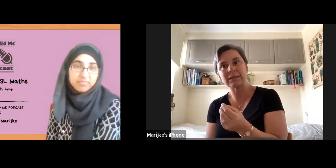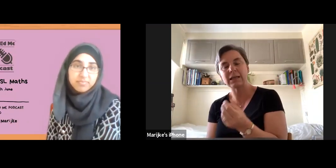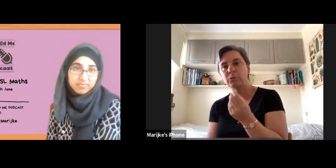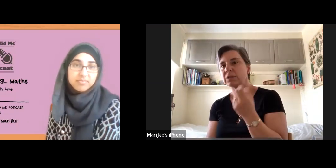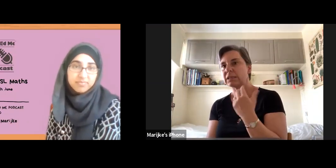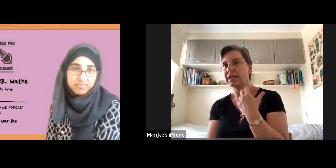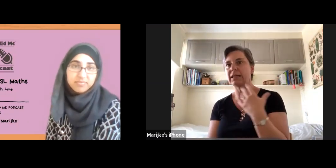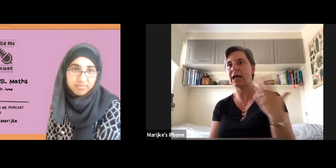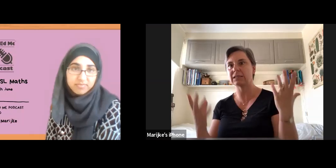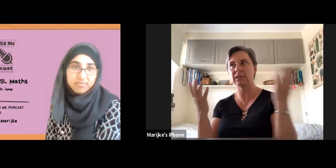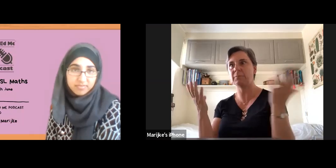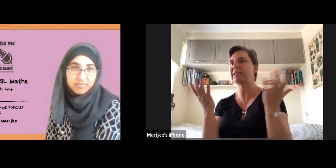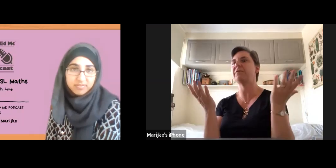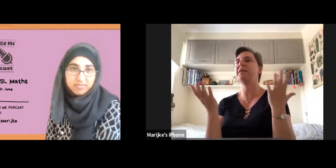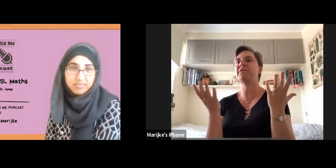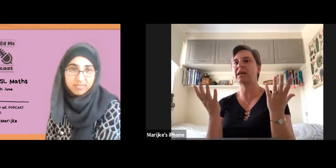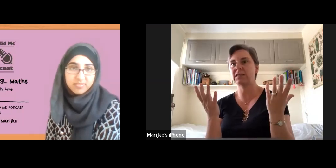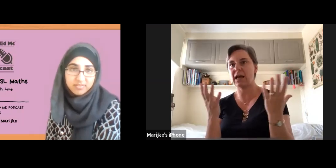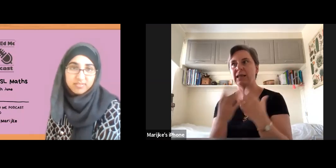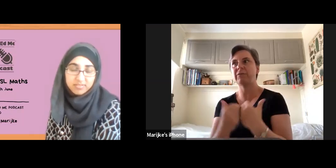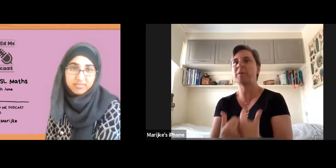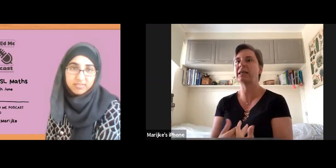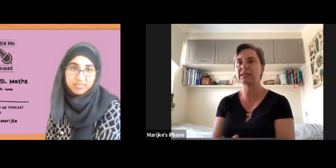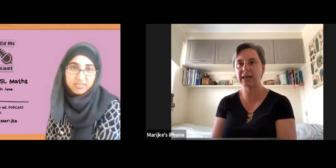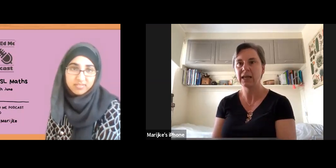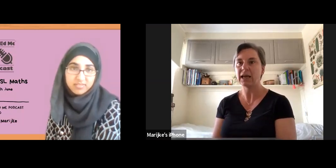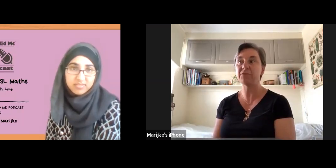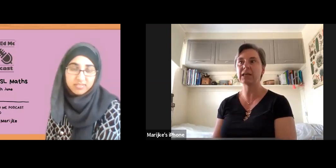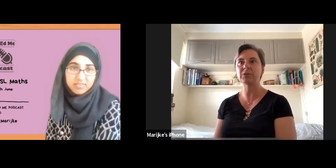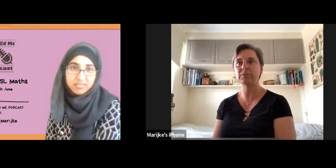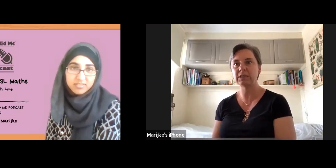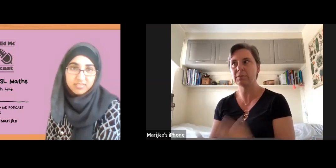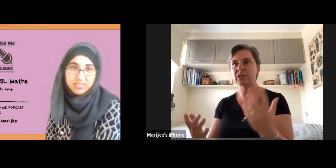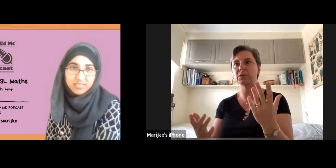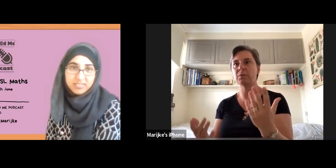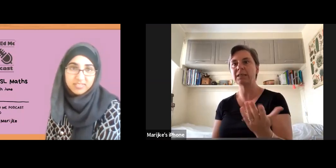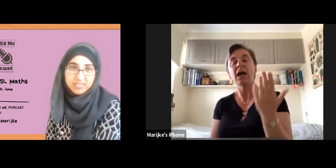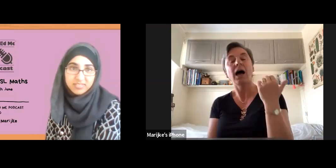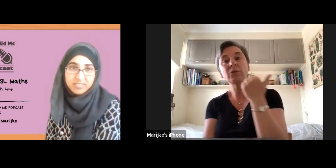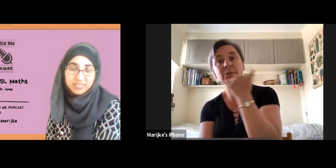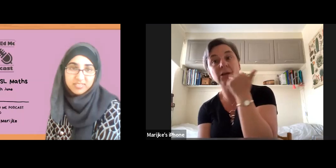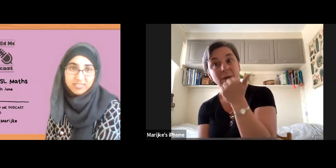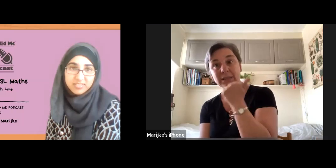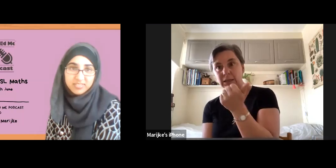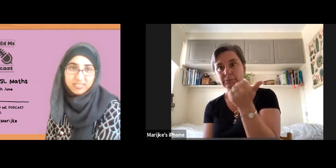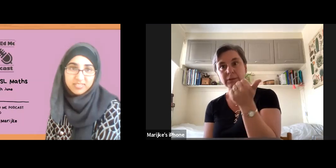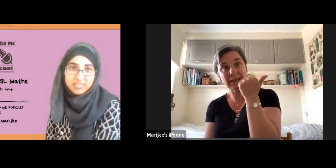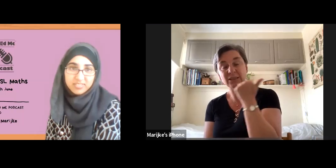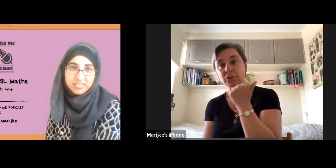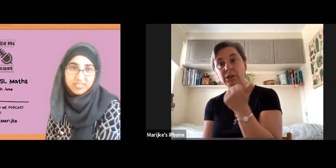They wouldn't see it as a massive fear factor and have a panic attack every time somebody mentions the word maths. I was doing a quiz last Sunday with a